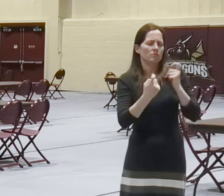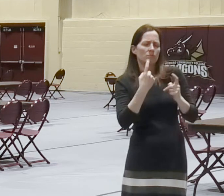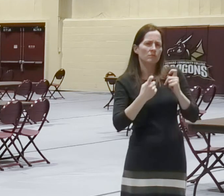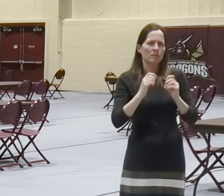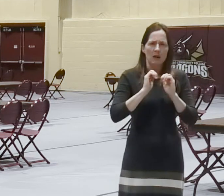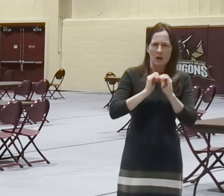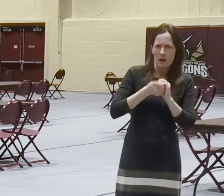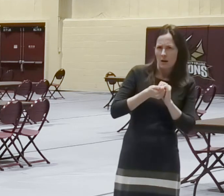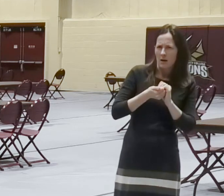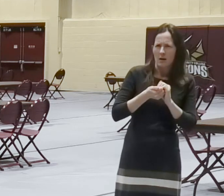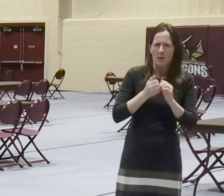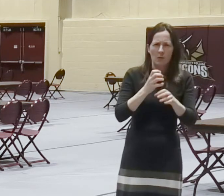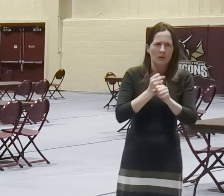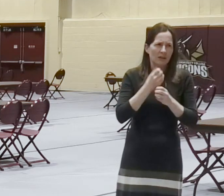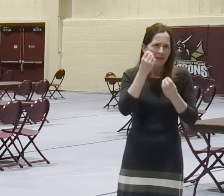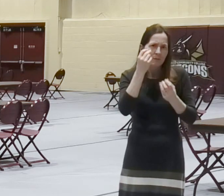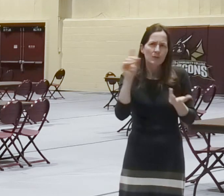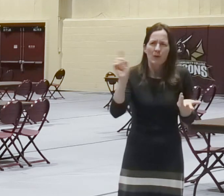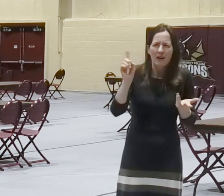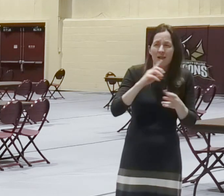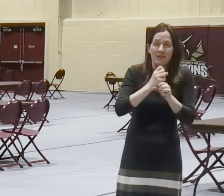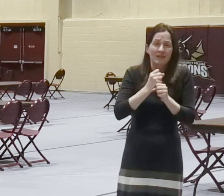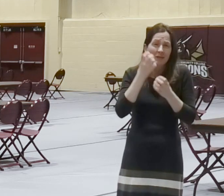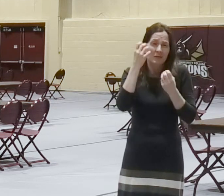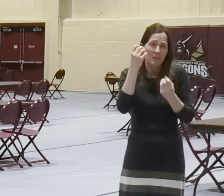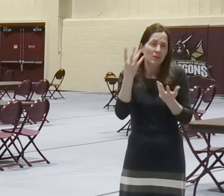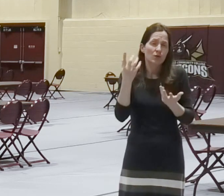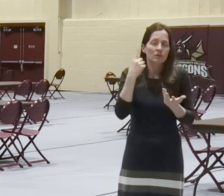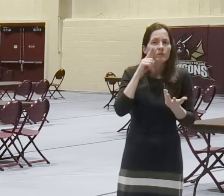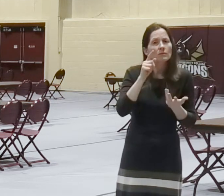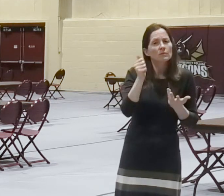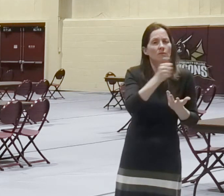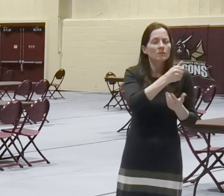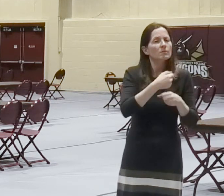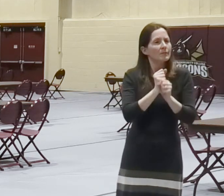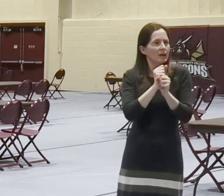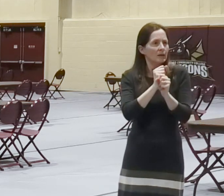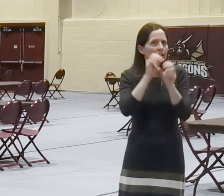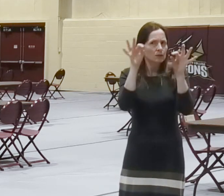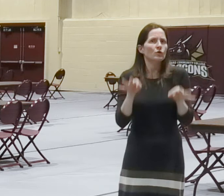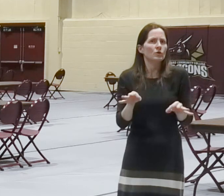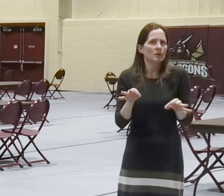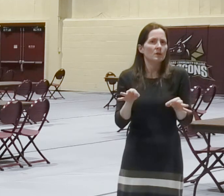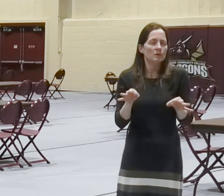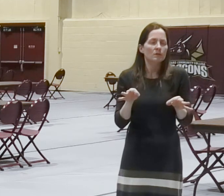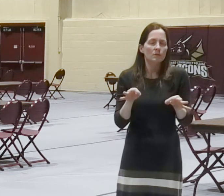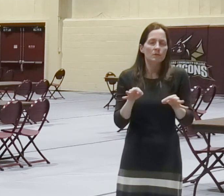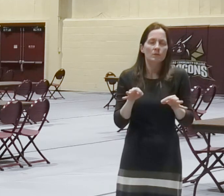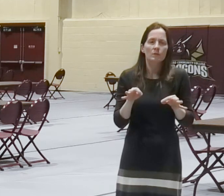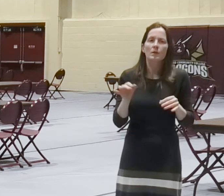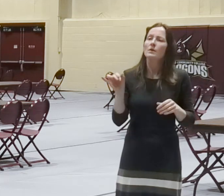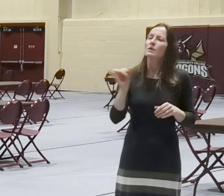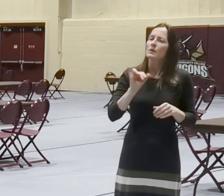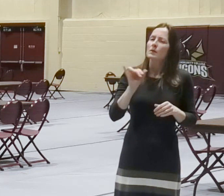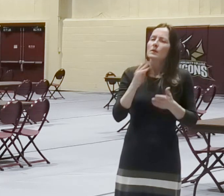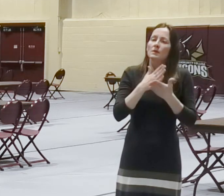the information you need to make the decisions you need to make, and how to alert others about